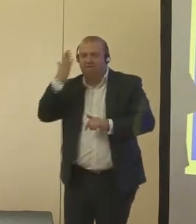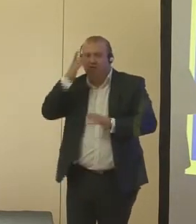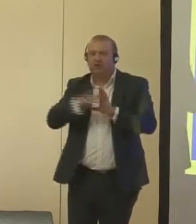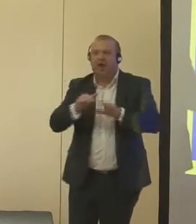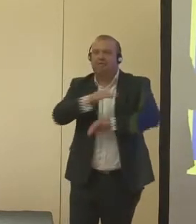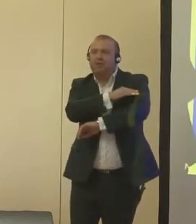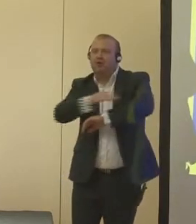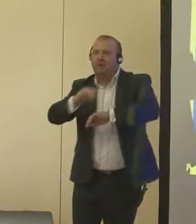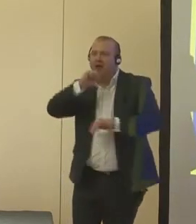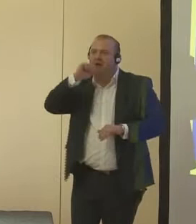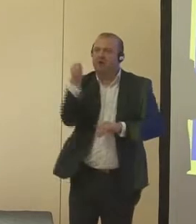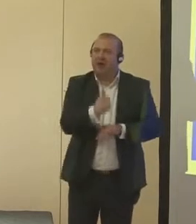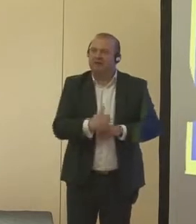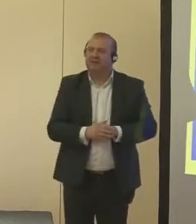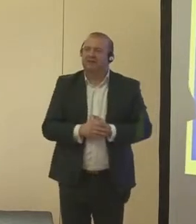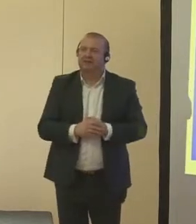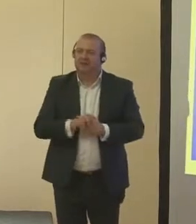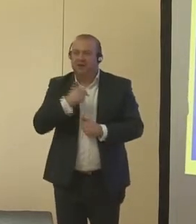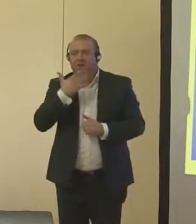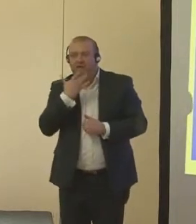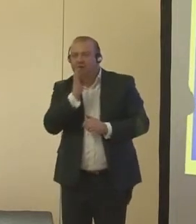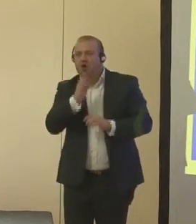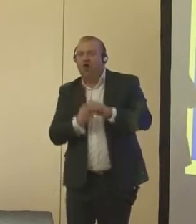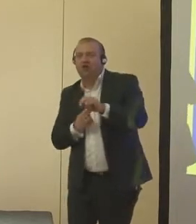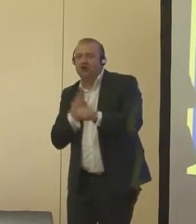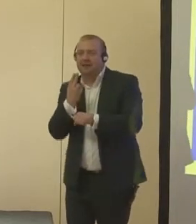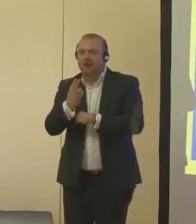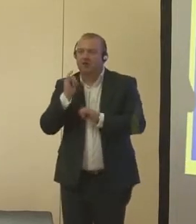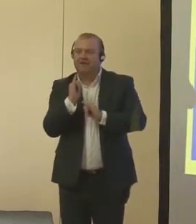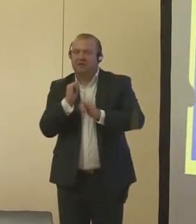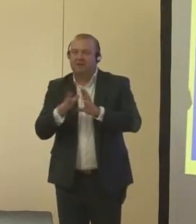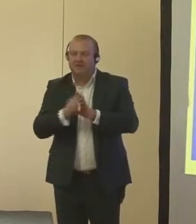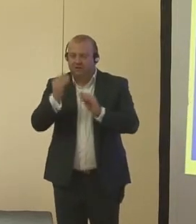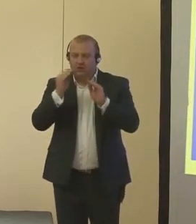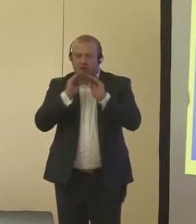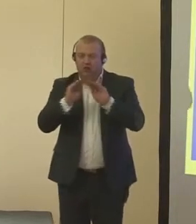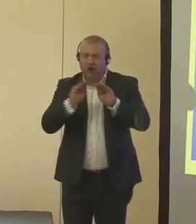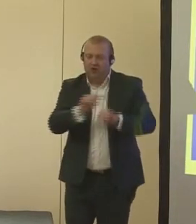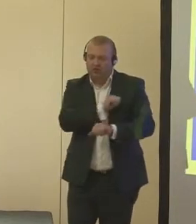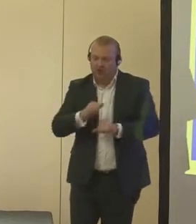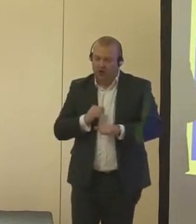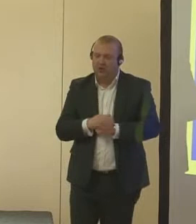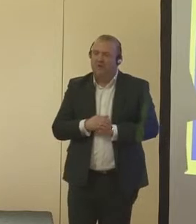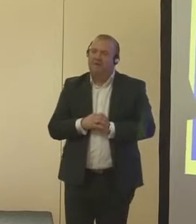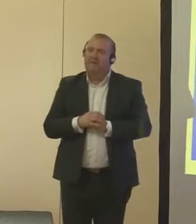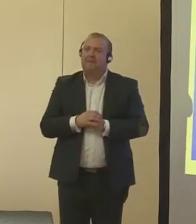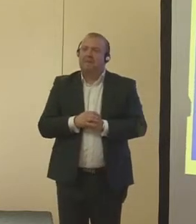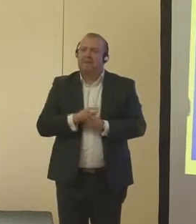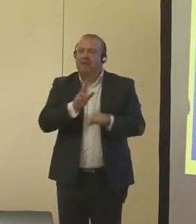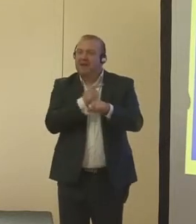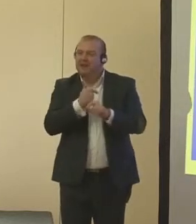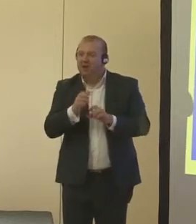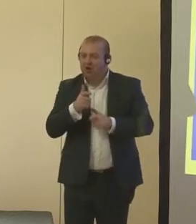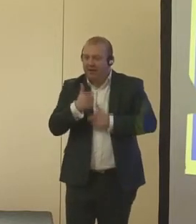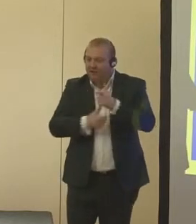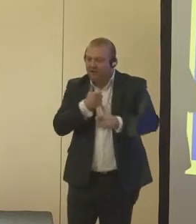accessible information for learning. We're developing the guidelines, which is where we are now at this stage. And